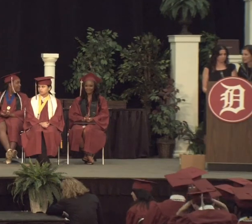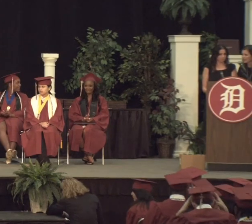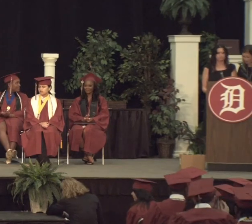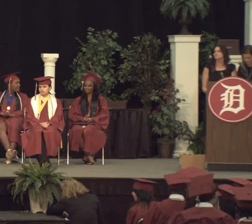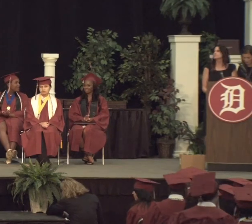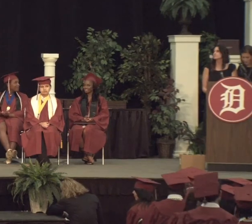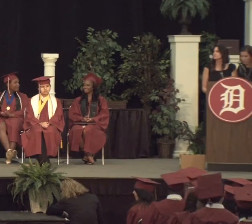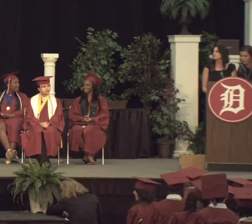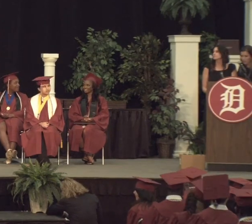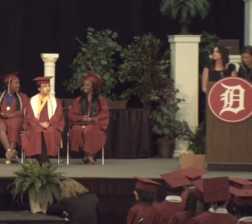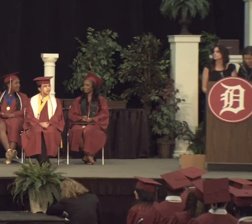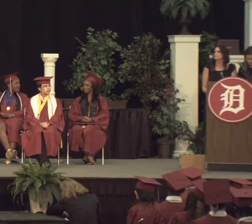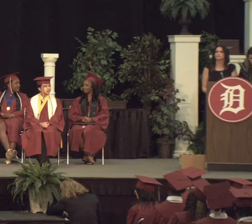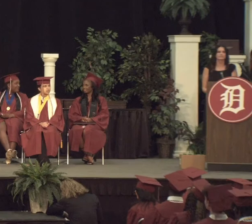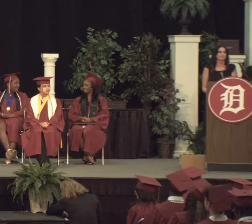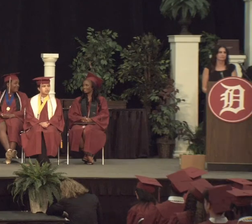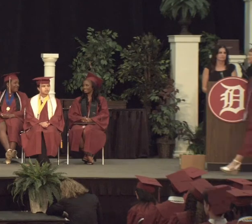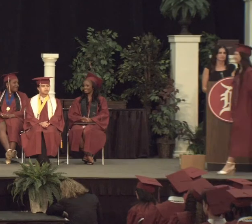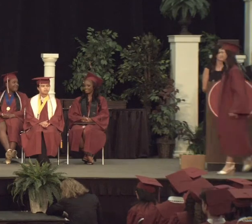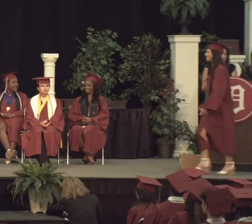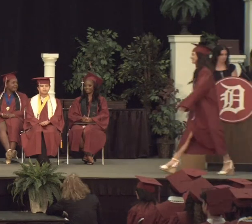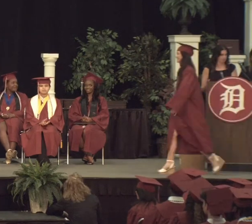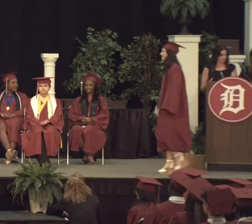Ella Boshe.